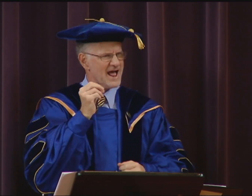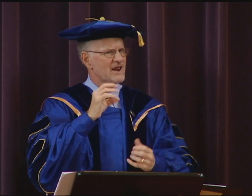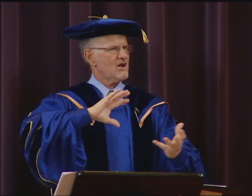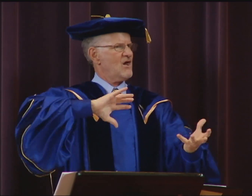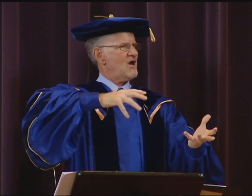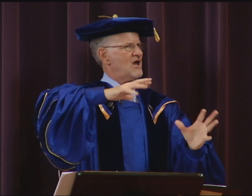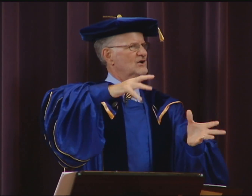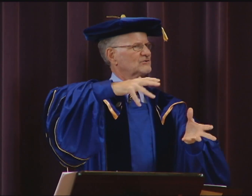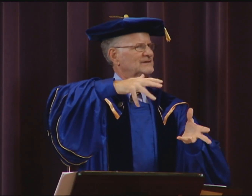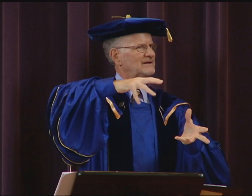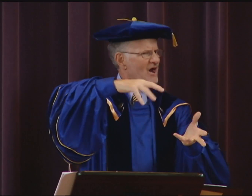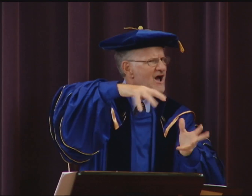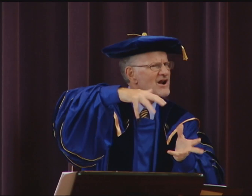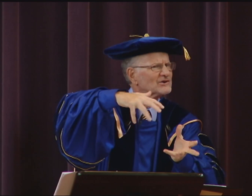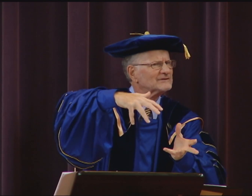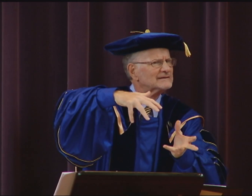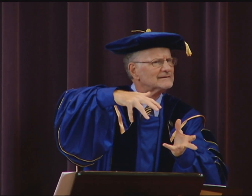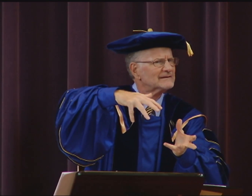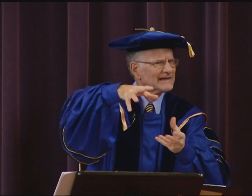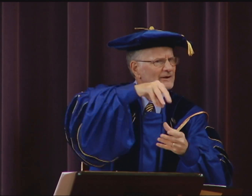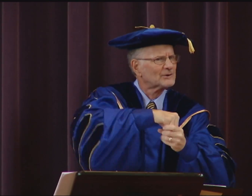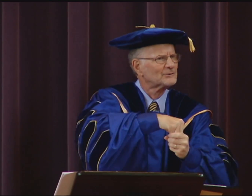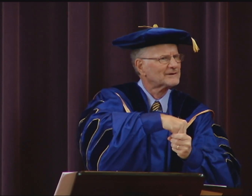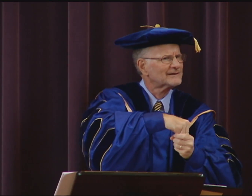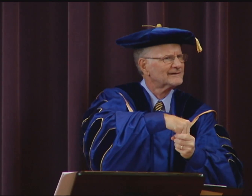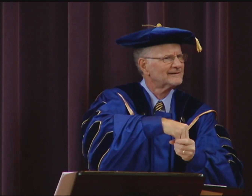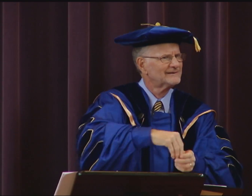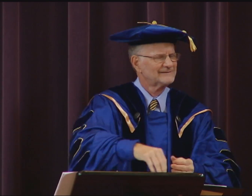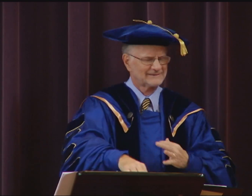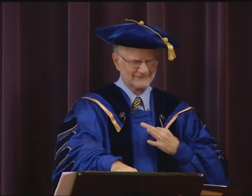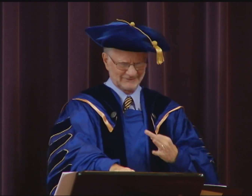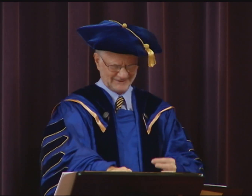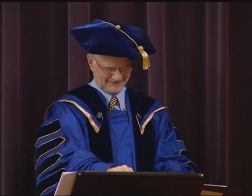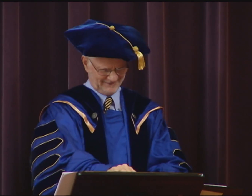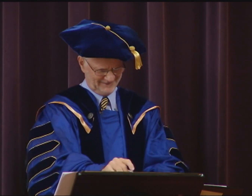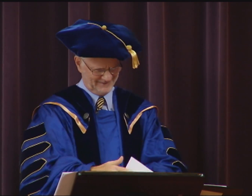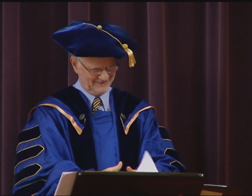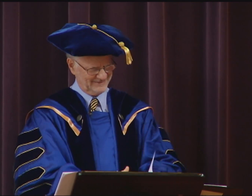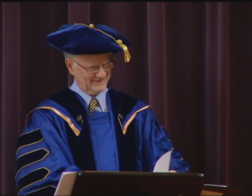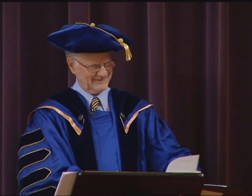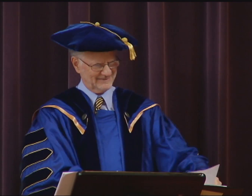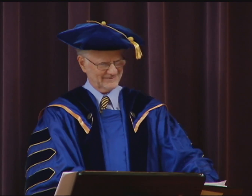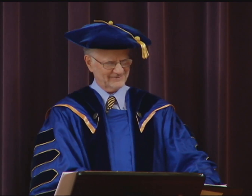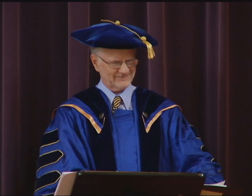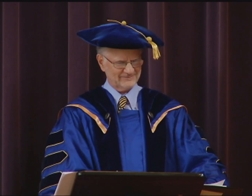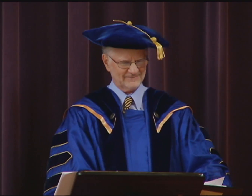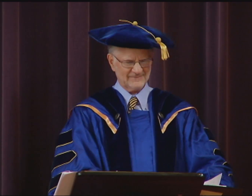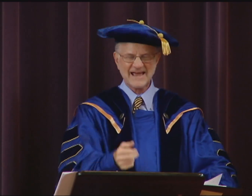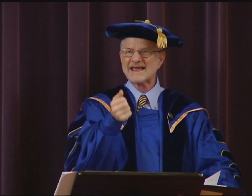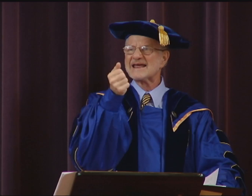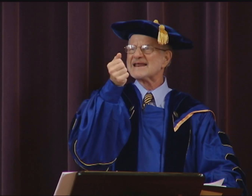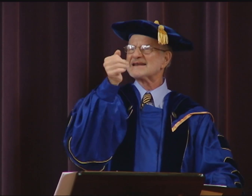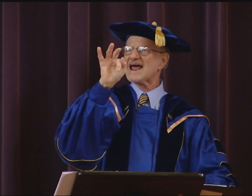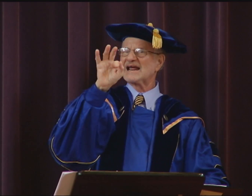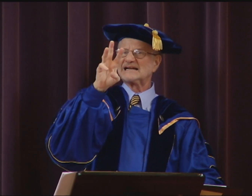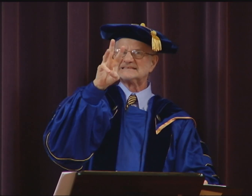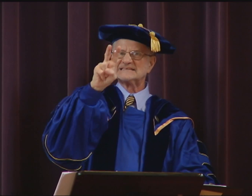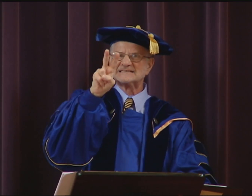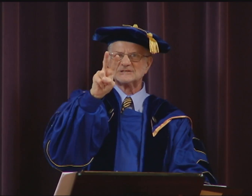board, and laundry services. Laundry was even included. Very interesting.